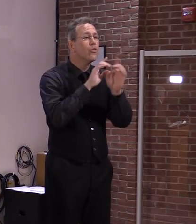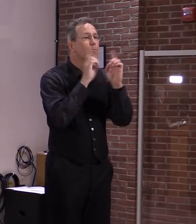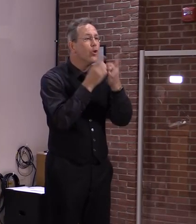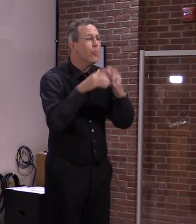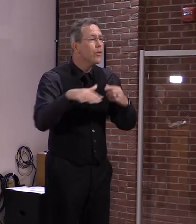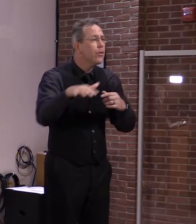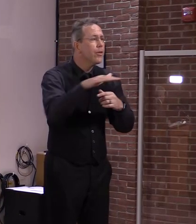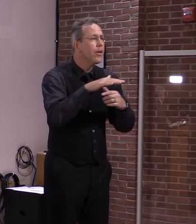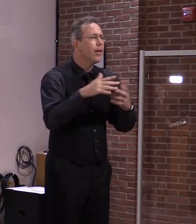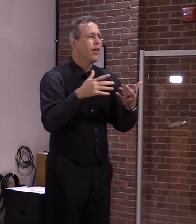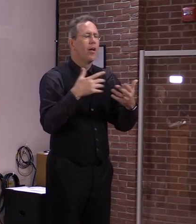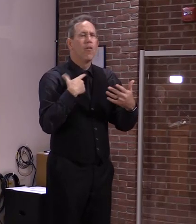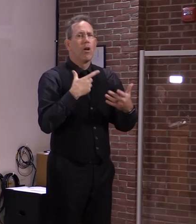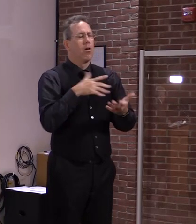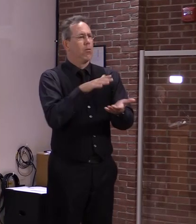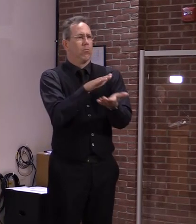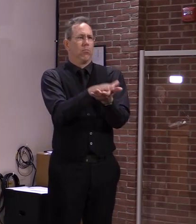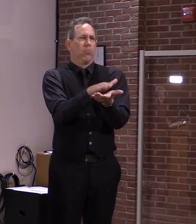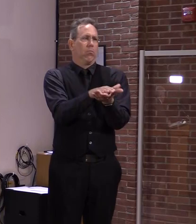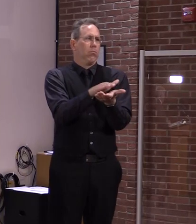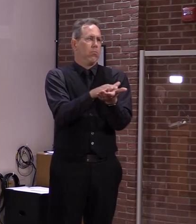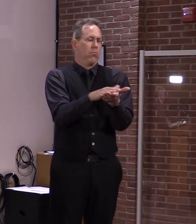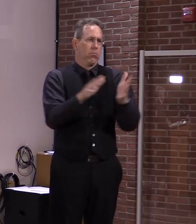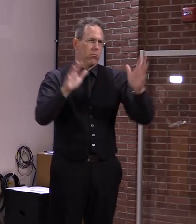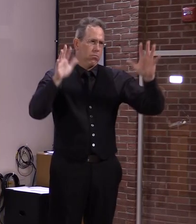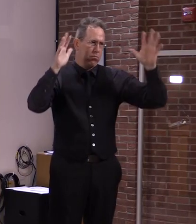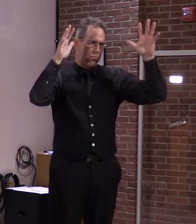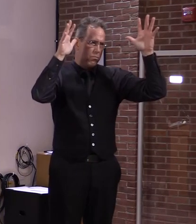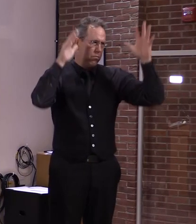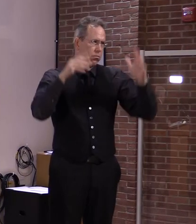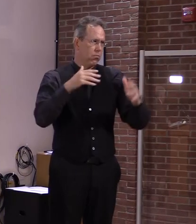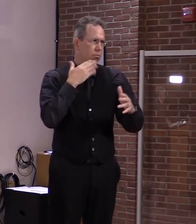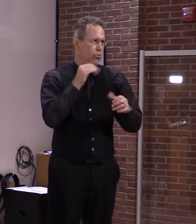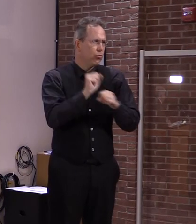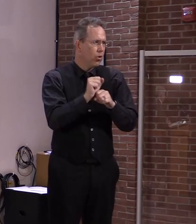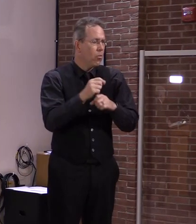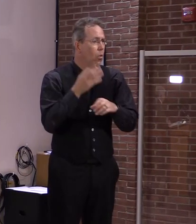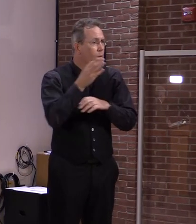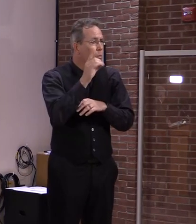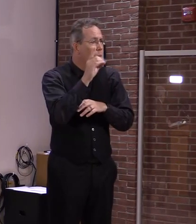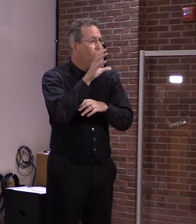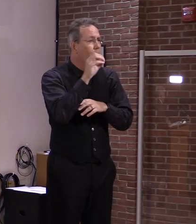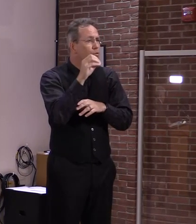really kudos on this. I mean, over 100 vaccination clinics and over